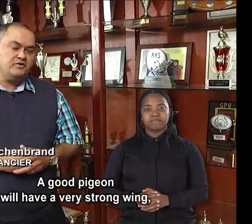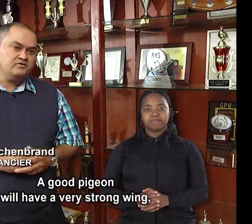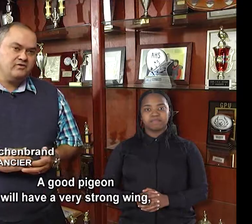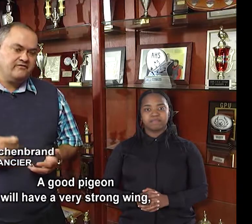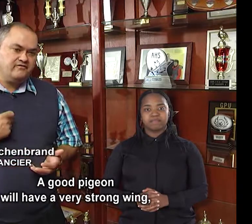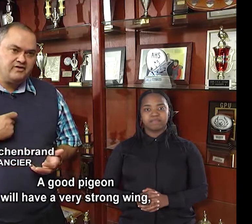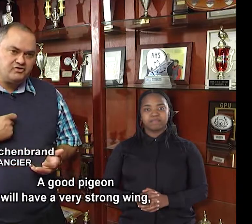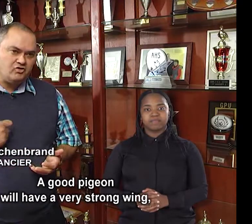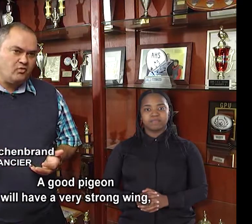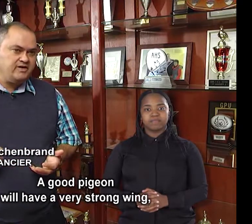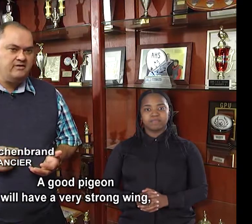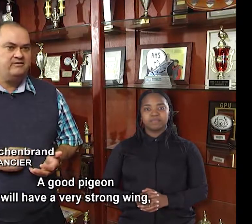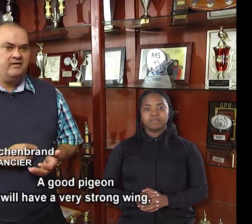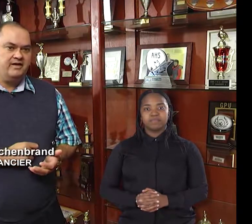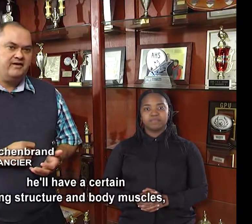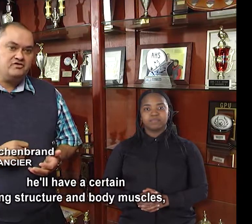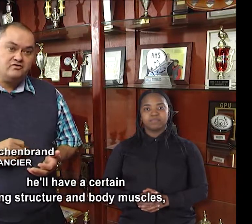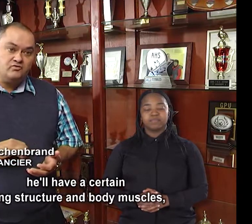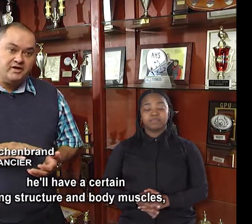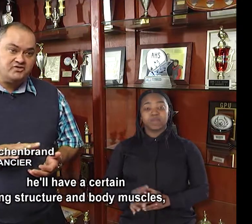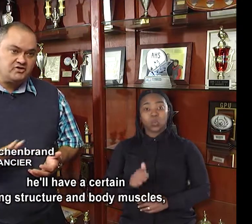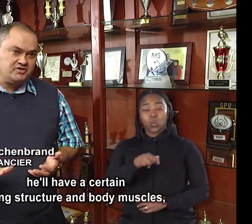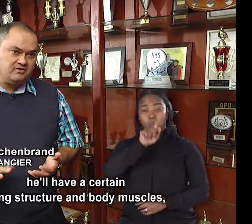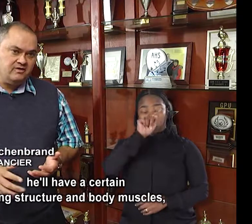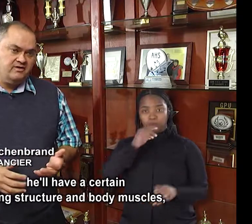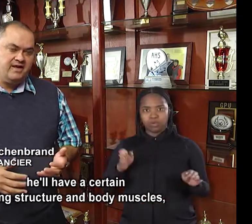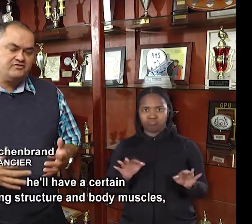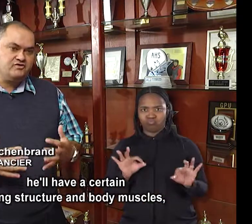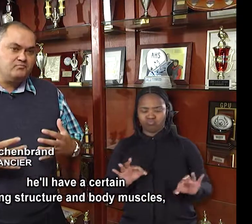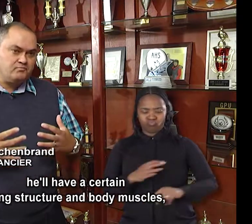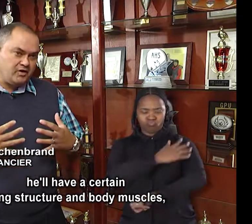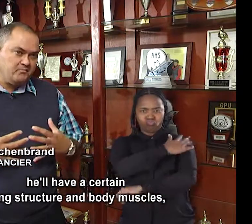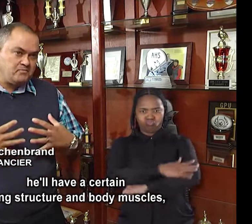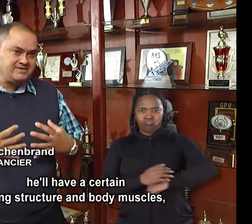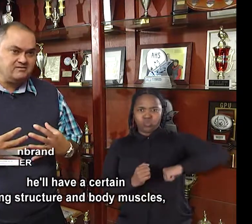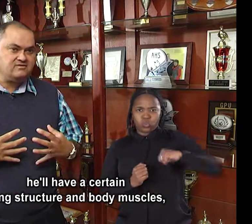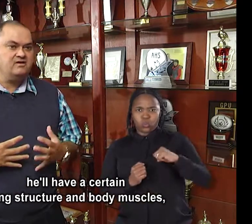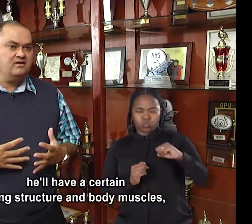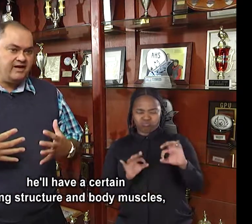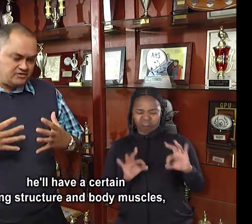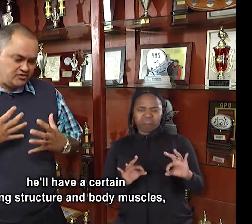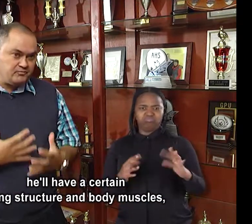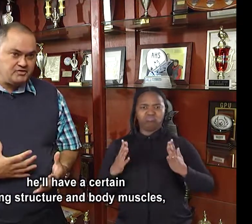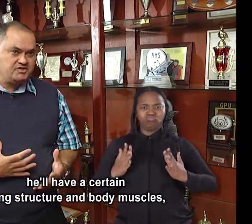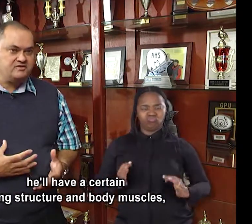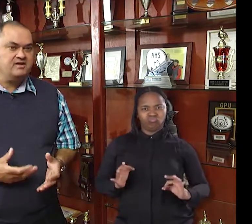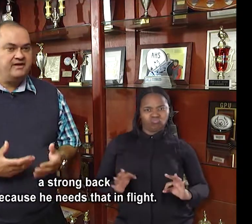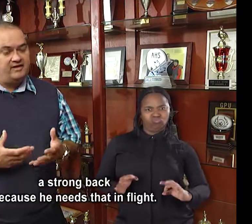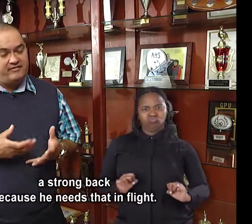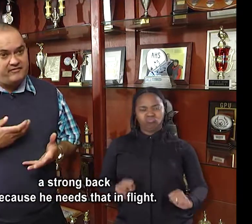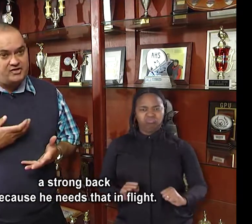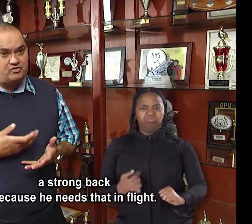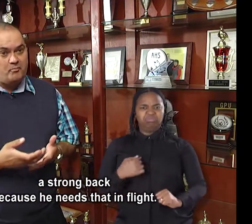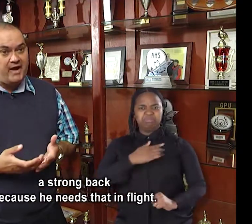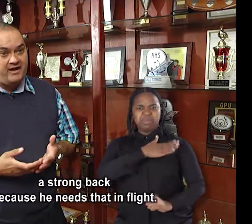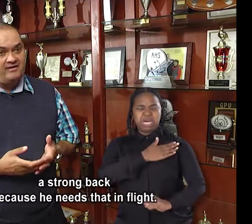A good pigeon will have a very strong wing. He'll have a certain wing structure. He'll have certain body muscles and certain positions. He'll